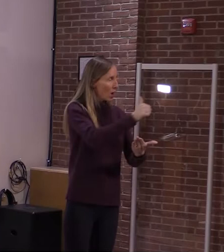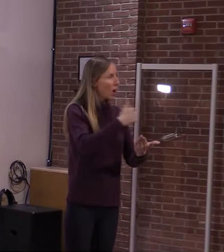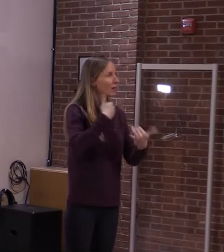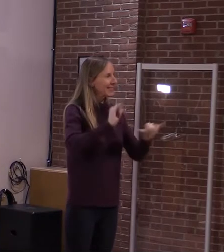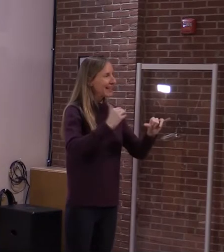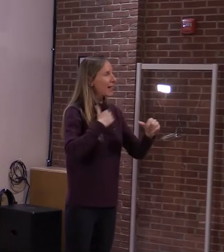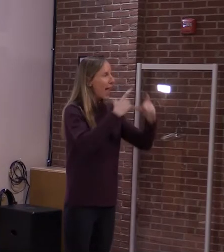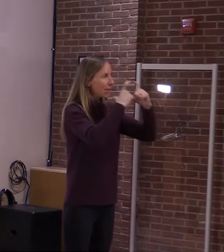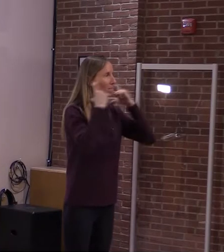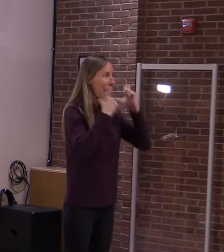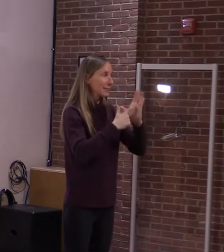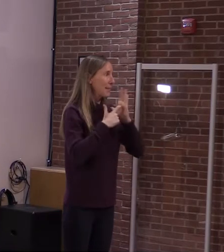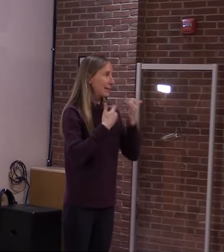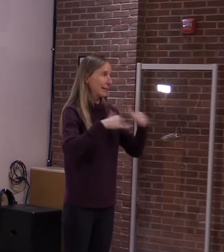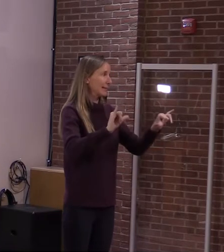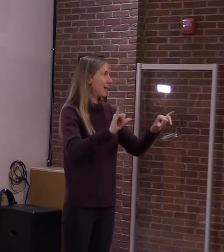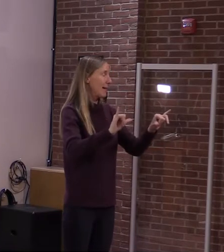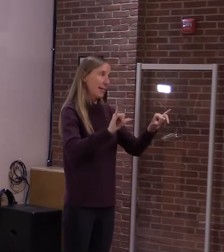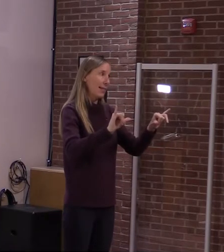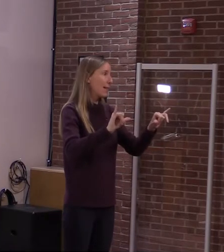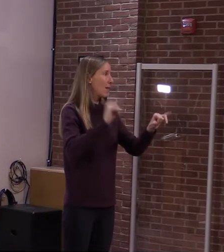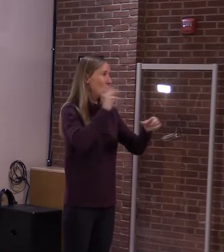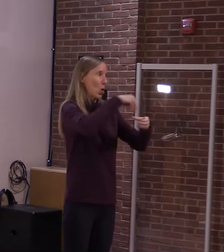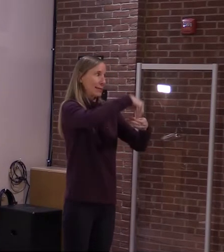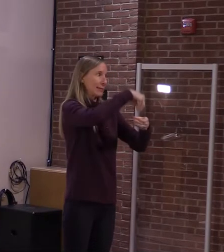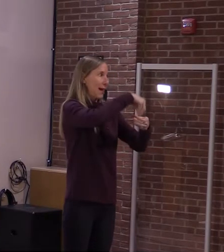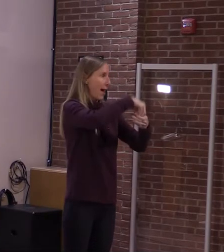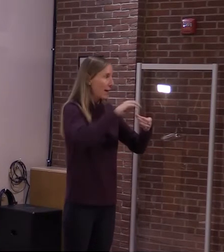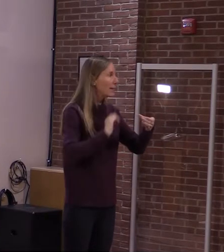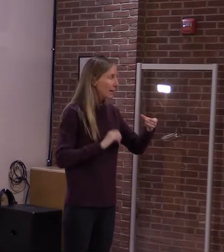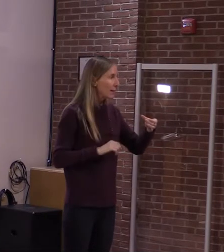mandate in place and for inside, so